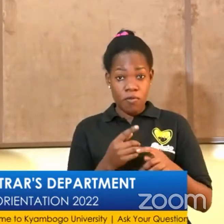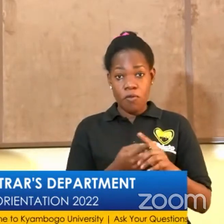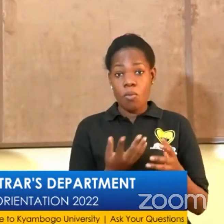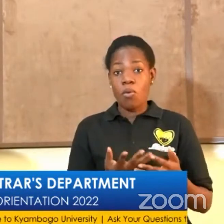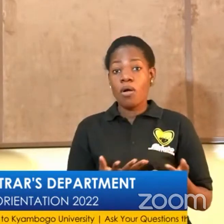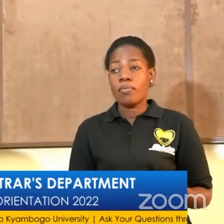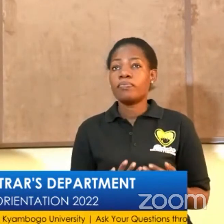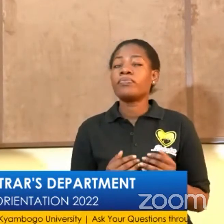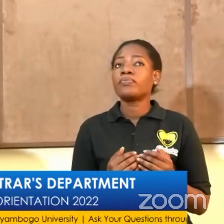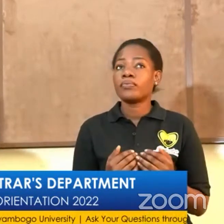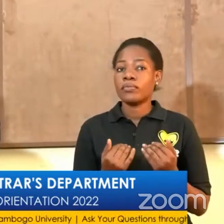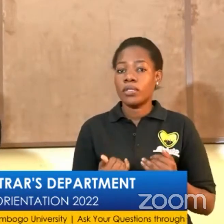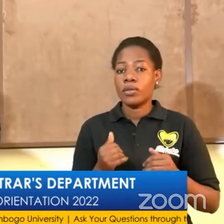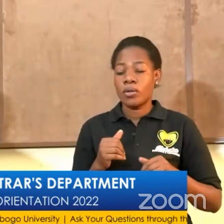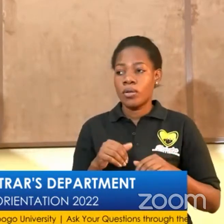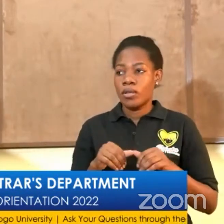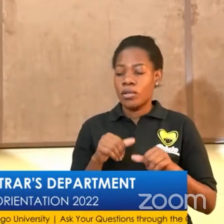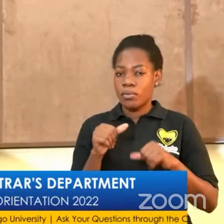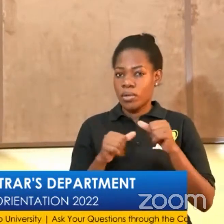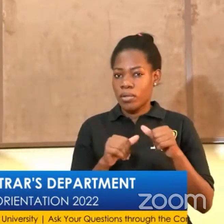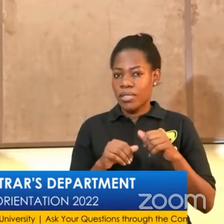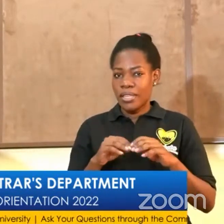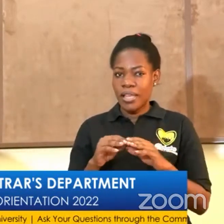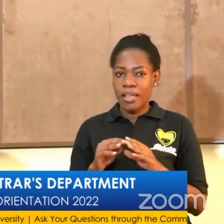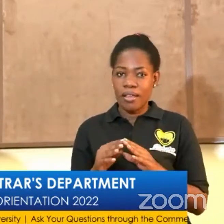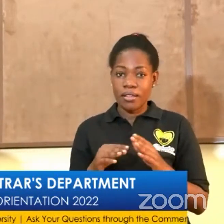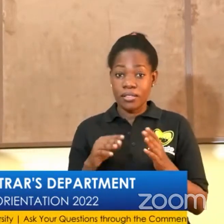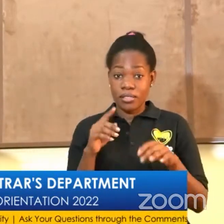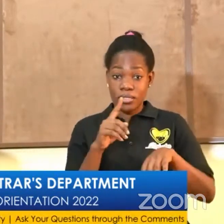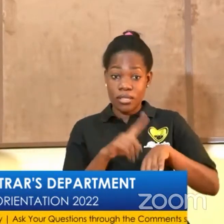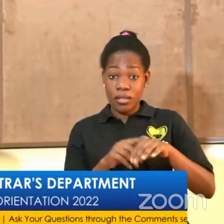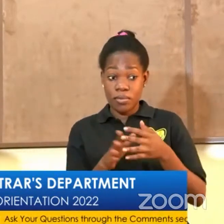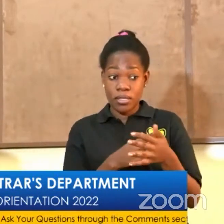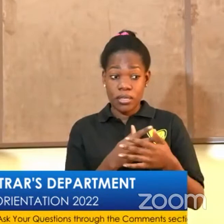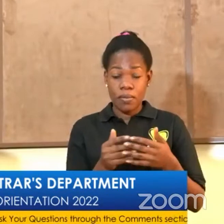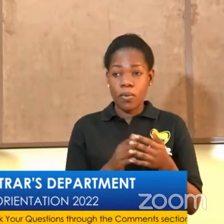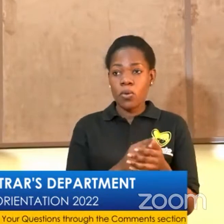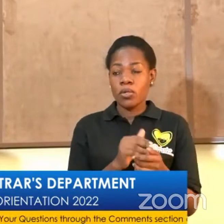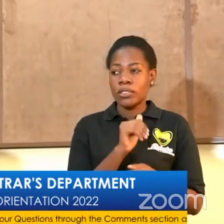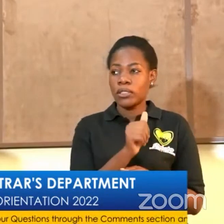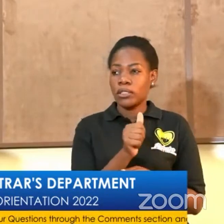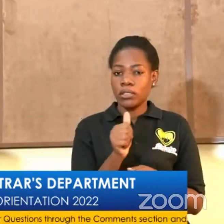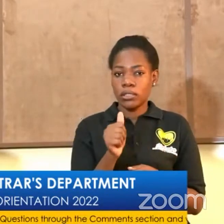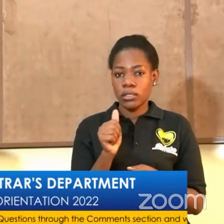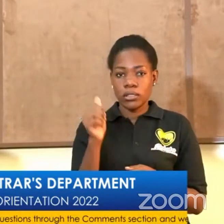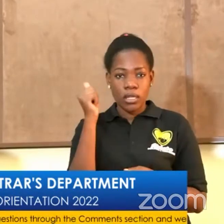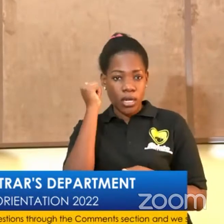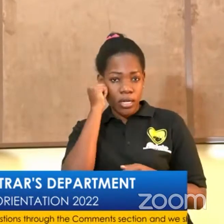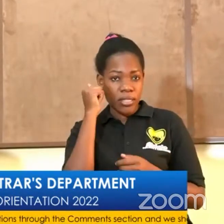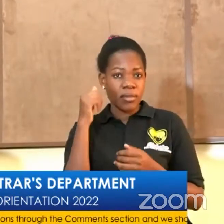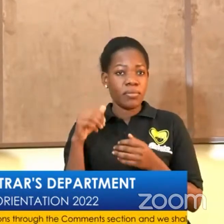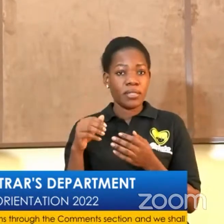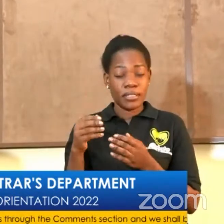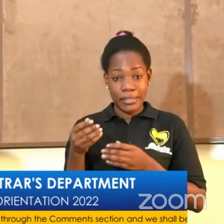teaching timetable, the timetables are provided by each academic